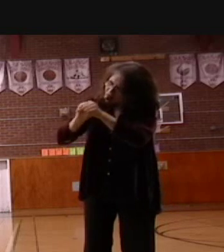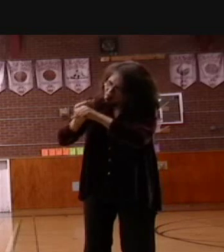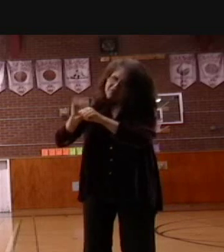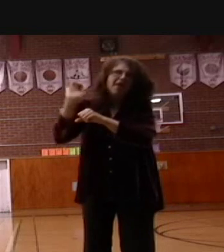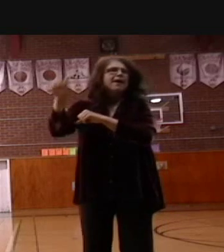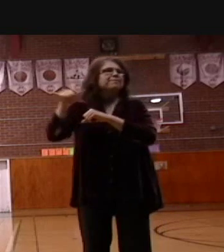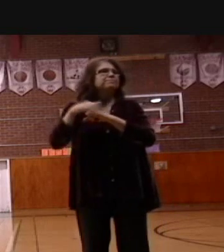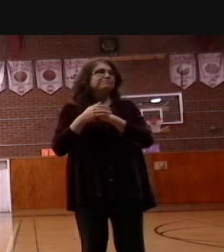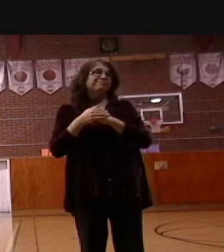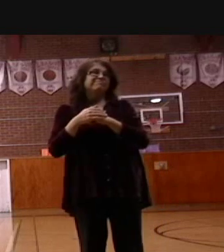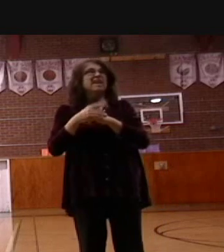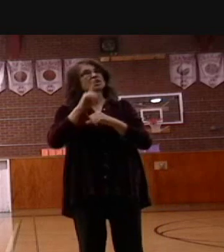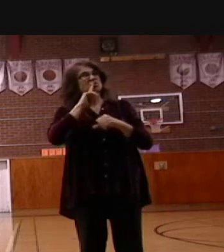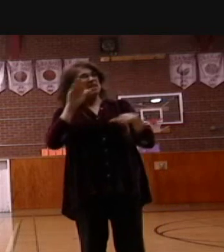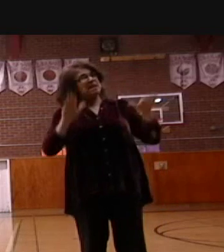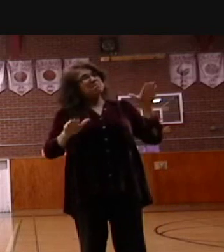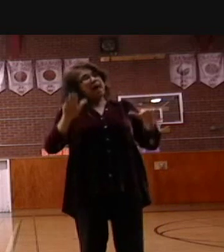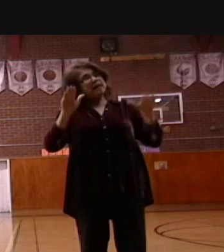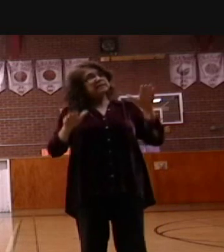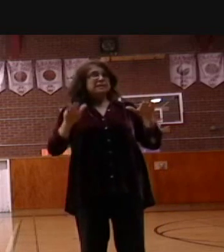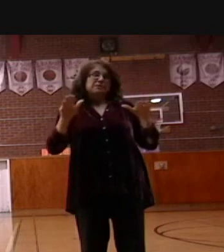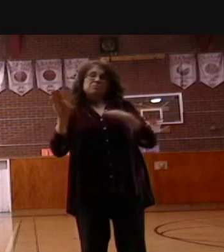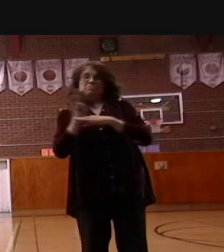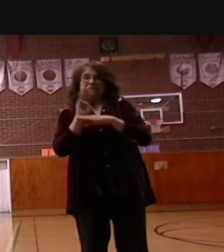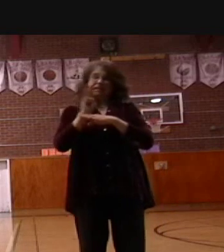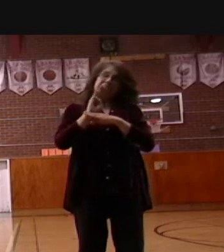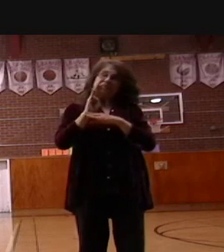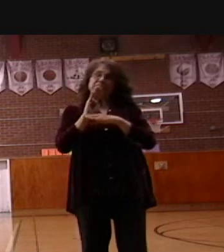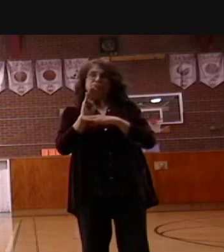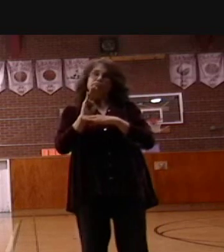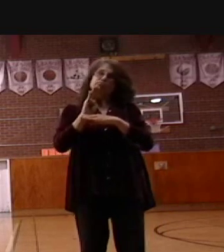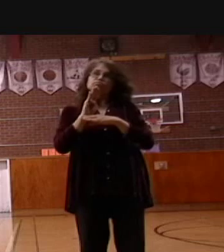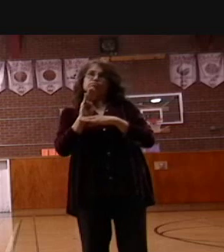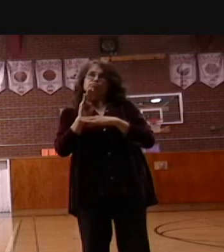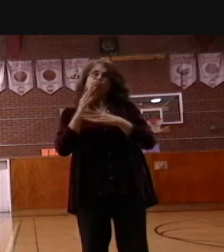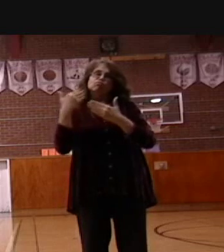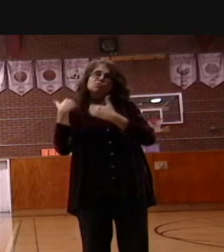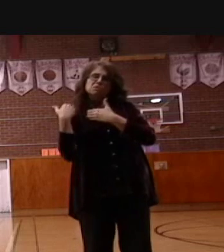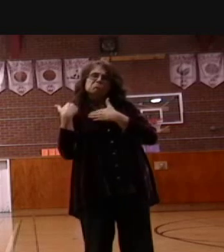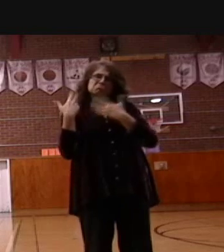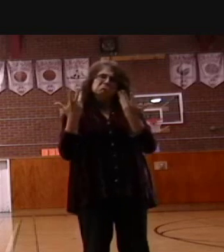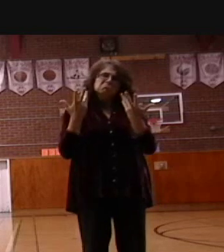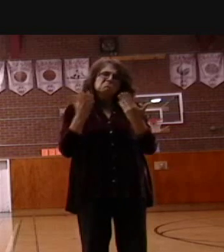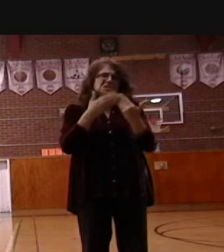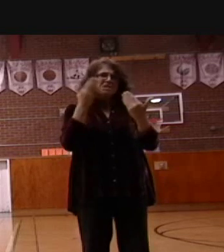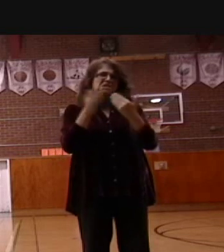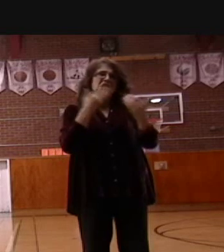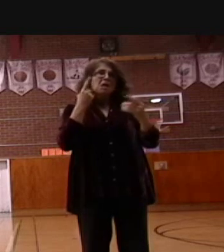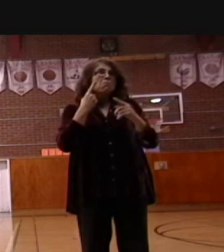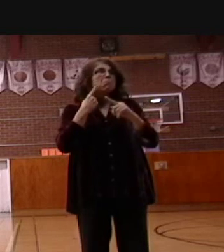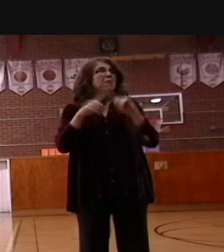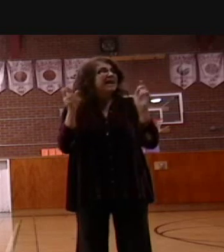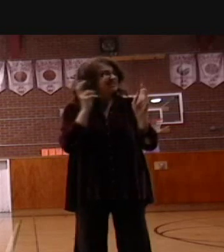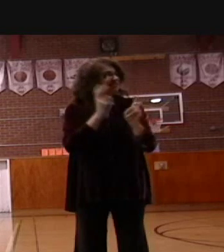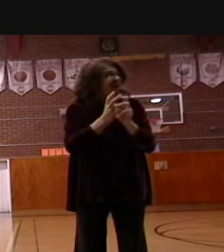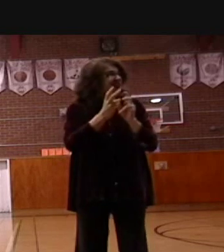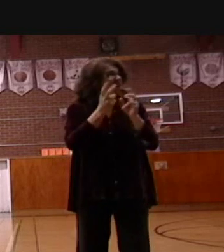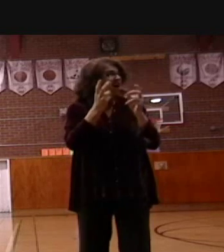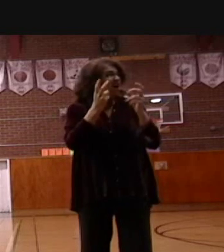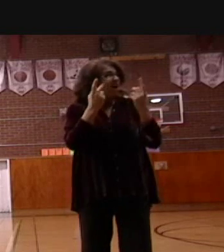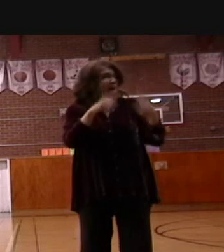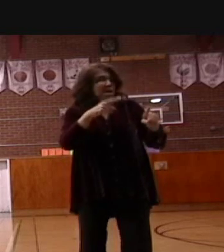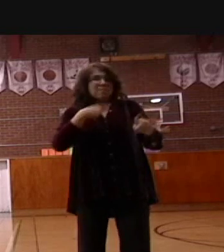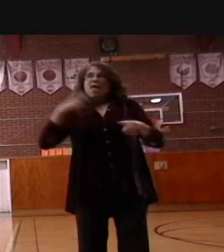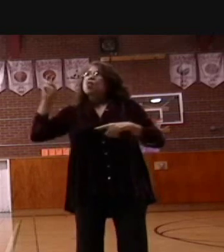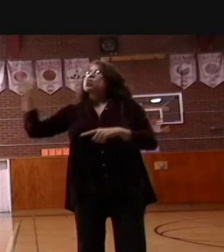business responsibilities is fairly easy. What becomes a challenge and a little bit more effort is traveling and speaking at events. I have